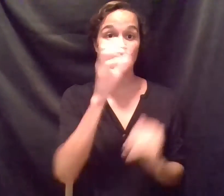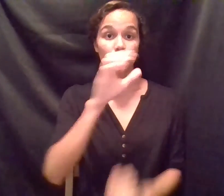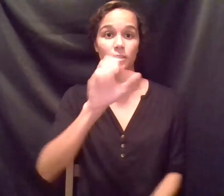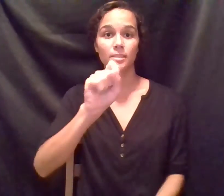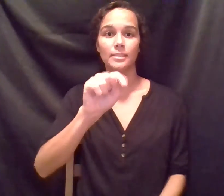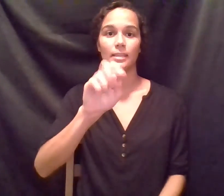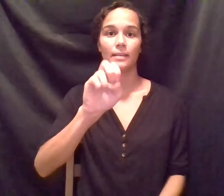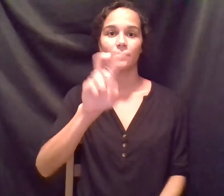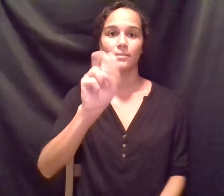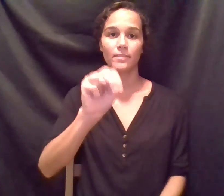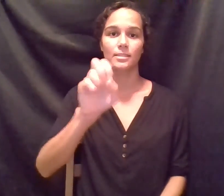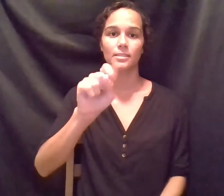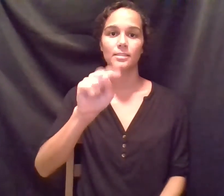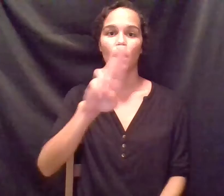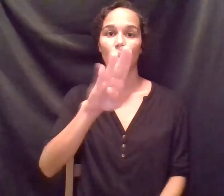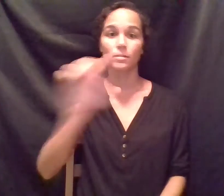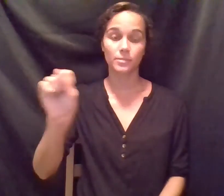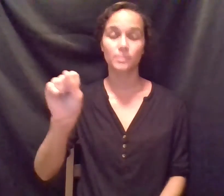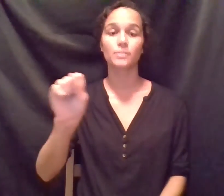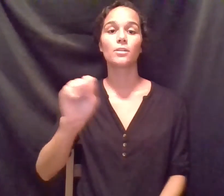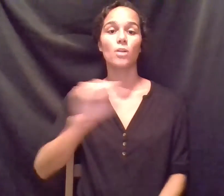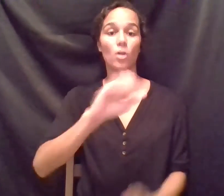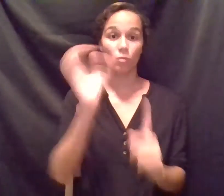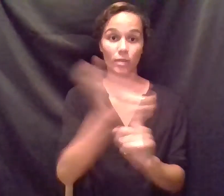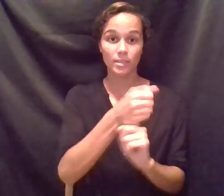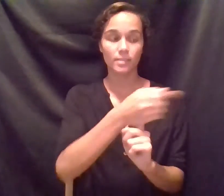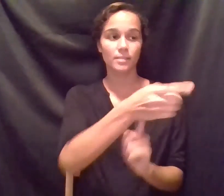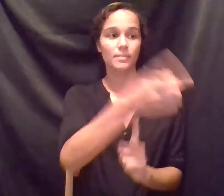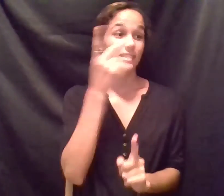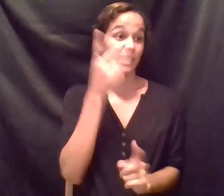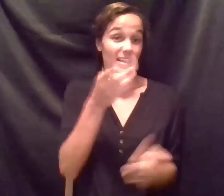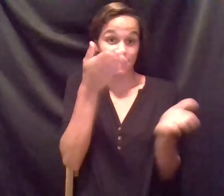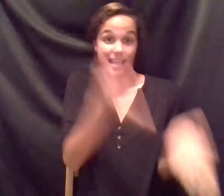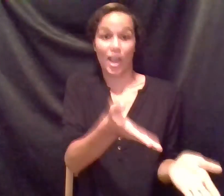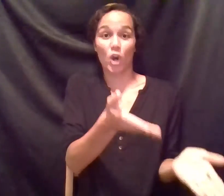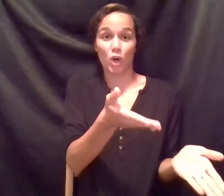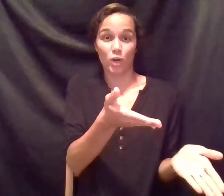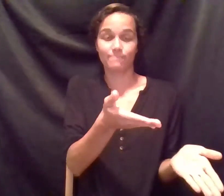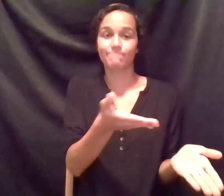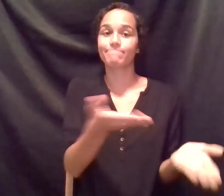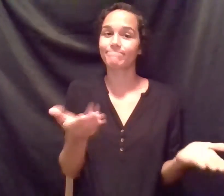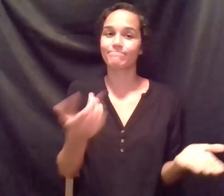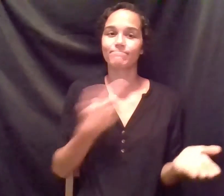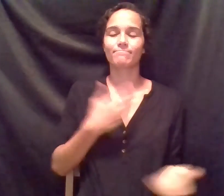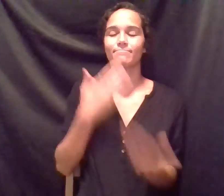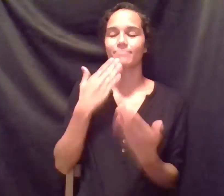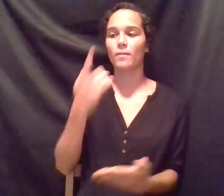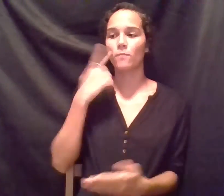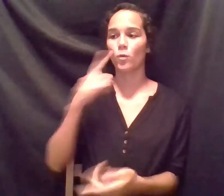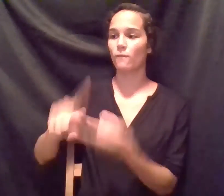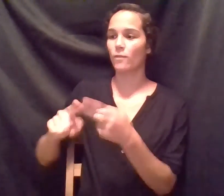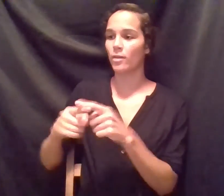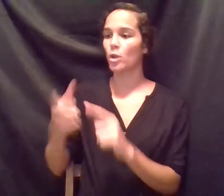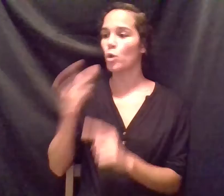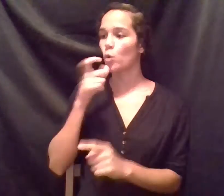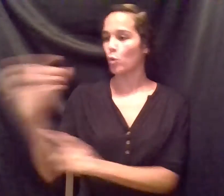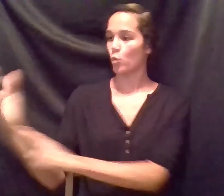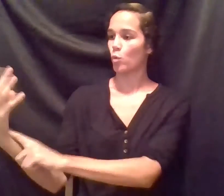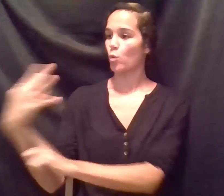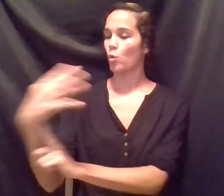arrested. And you'll see it, and it's there. I am so grateful to him, and I will always be grateful to him, simply